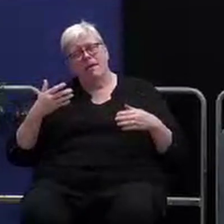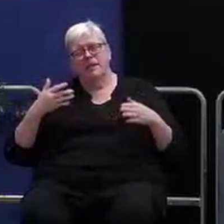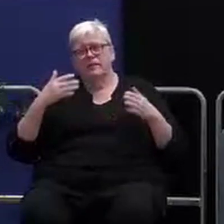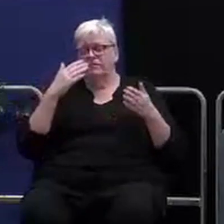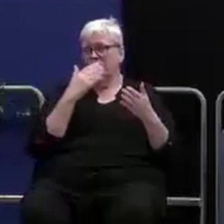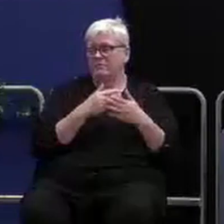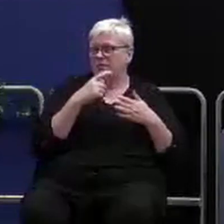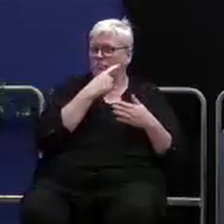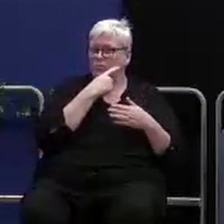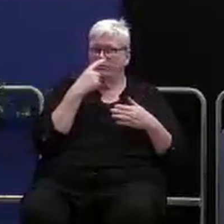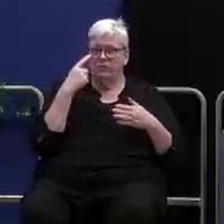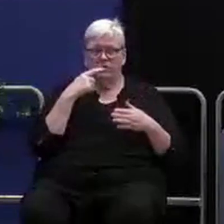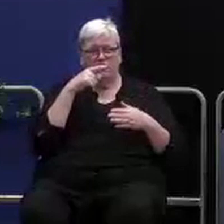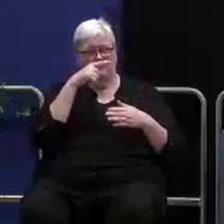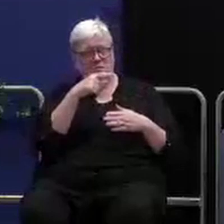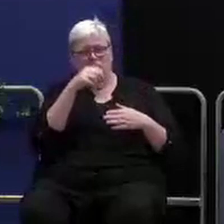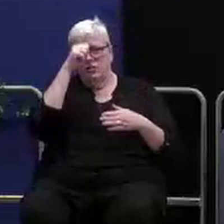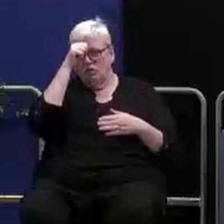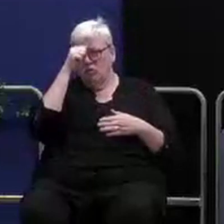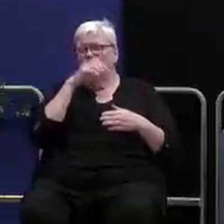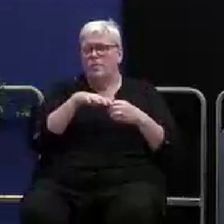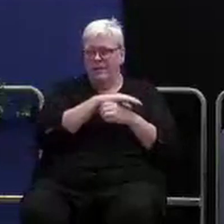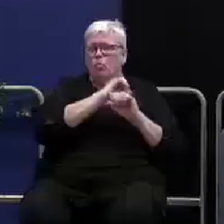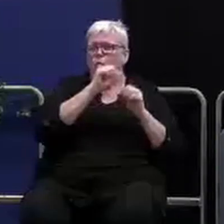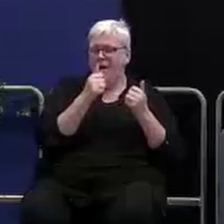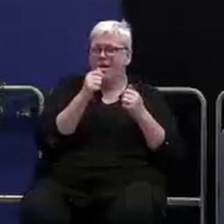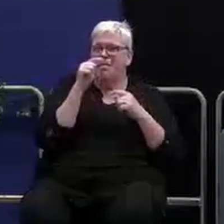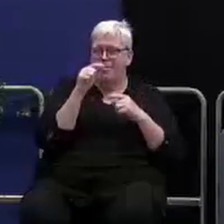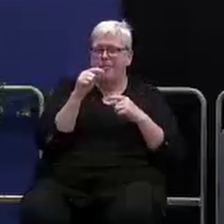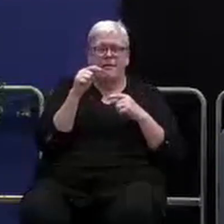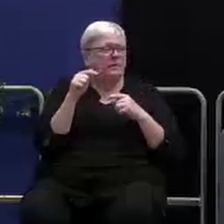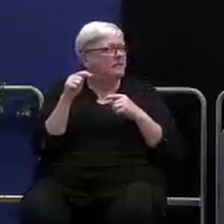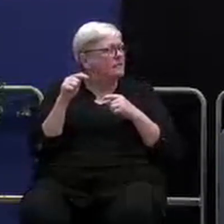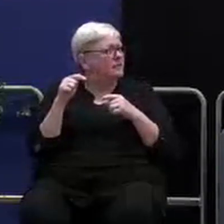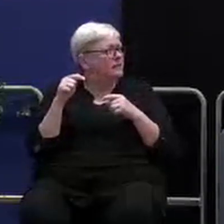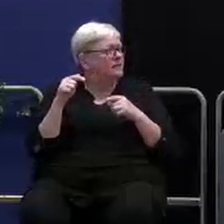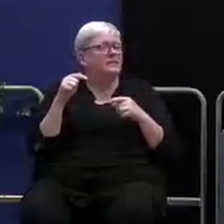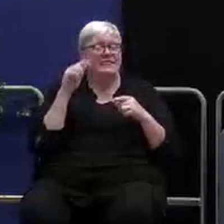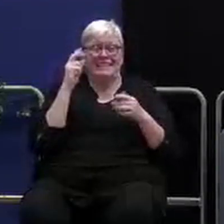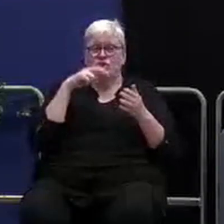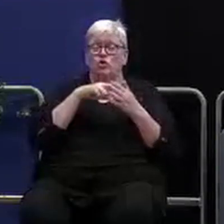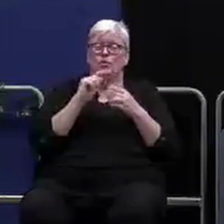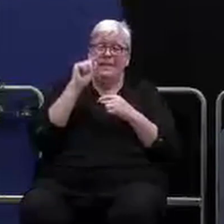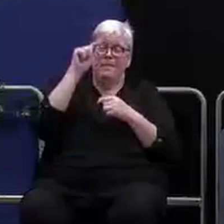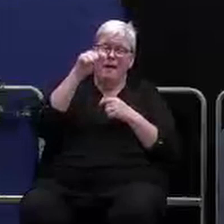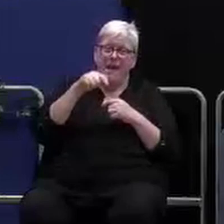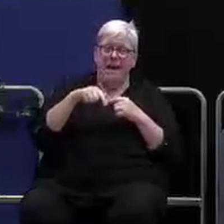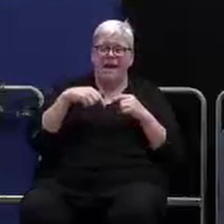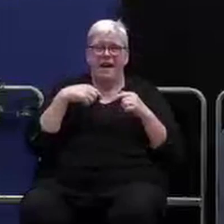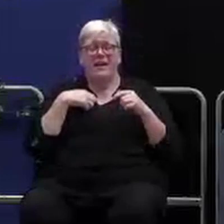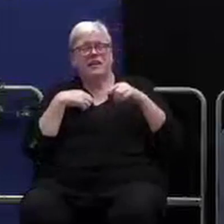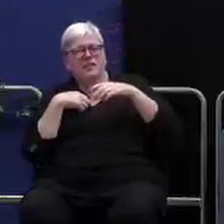irrefutable proof of his familiarity with the place. At gigs, he stood at the back, hunched over a